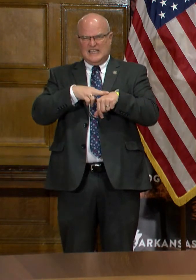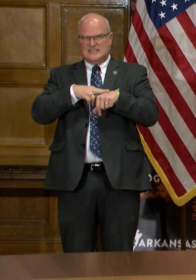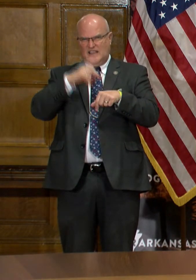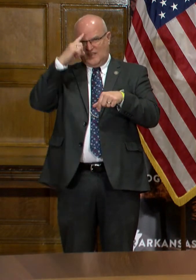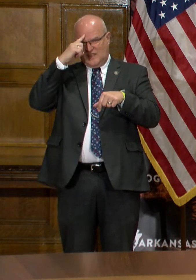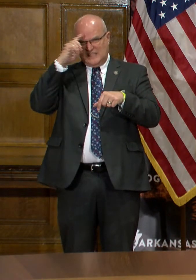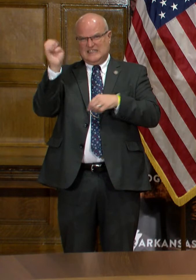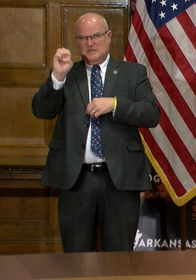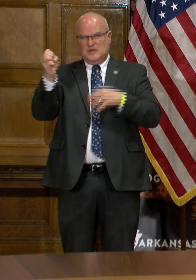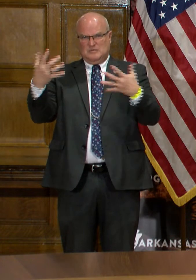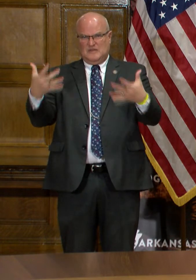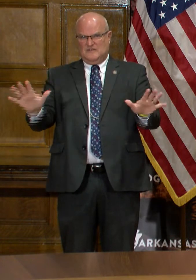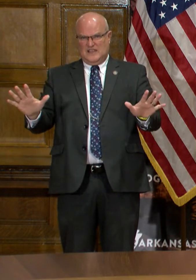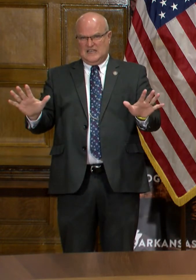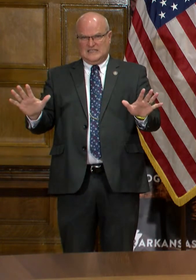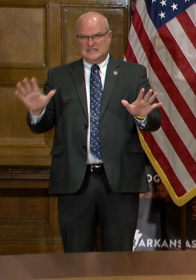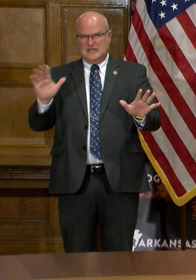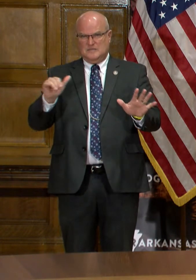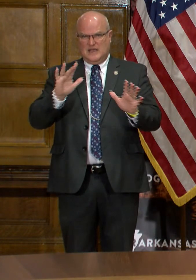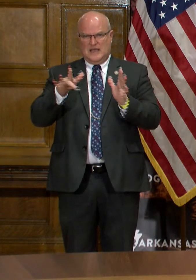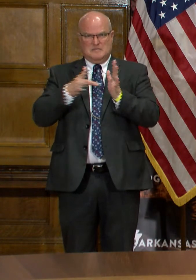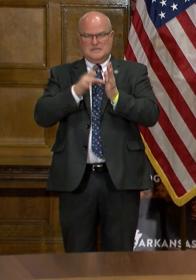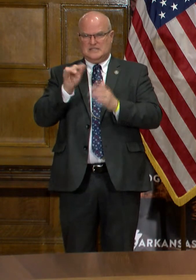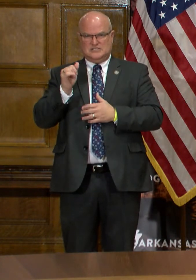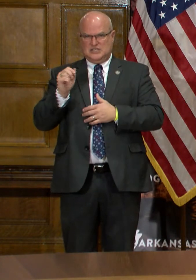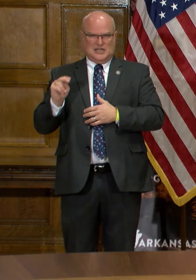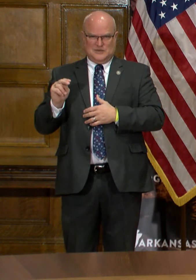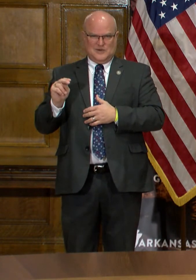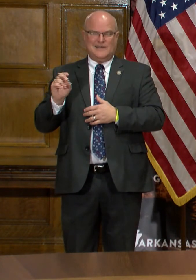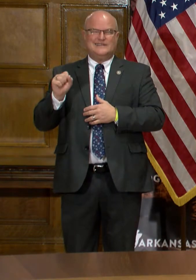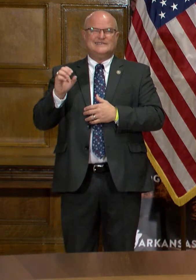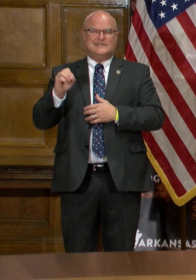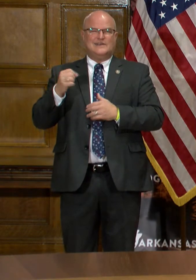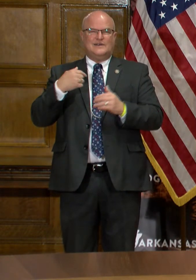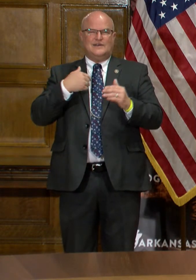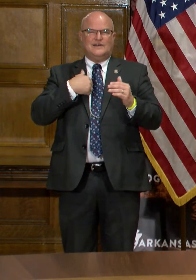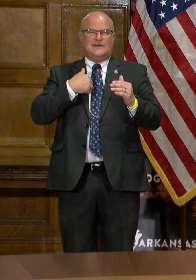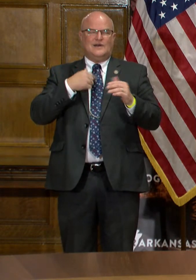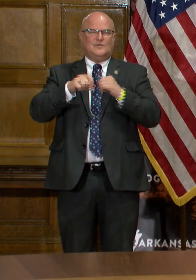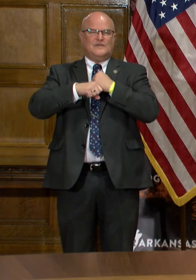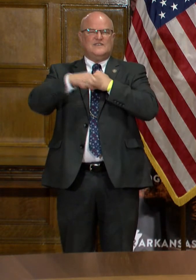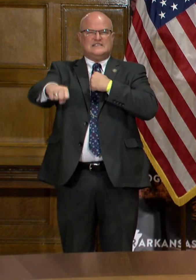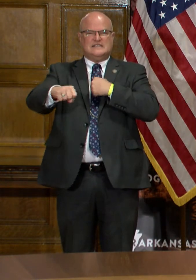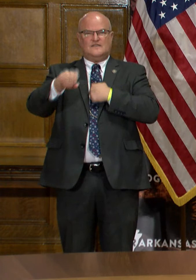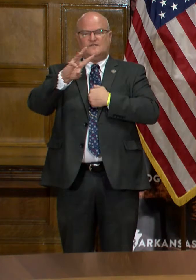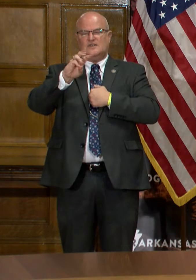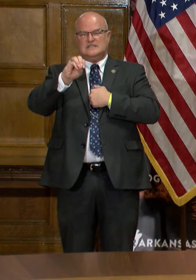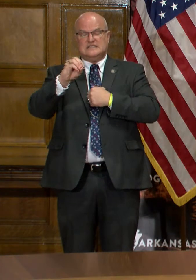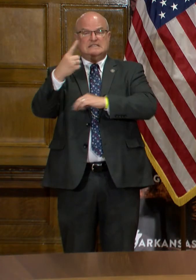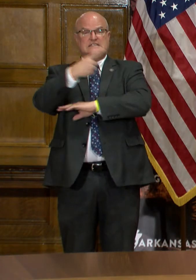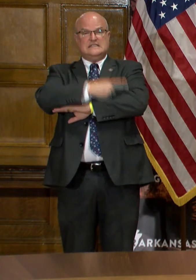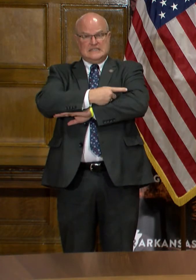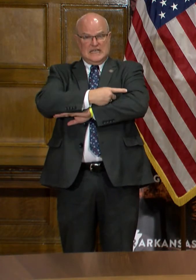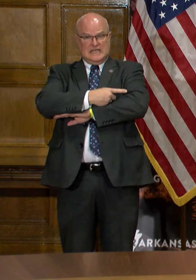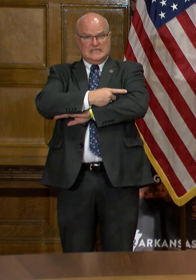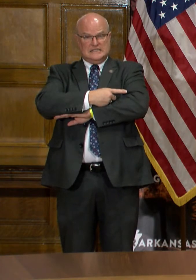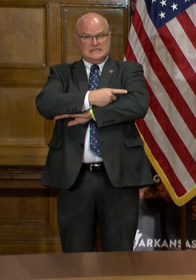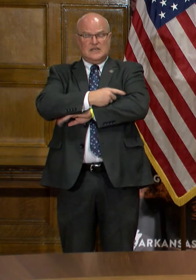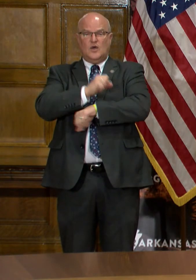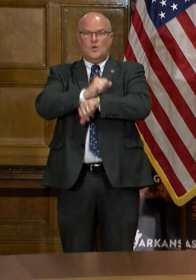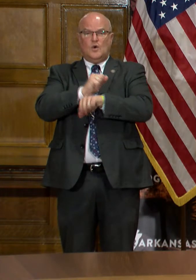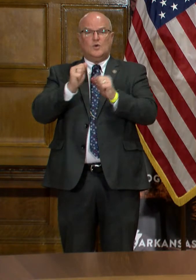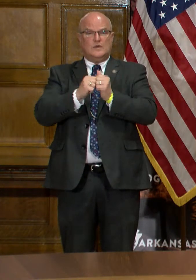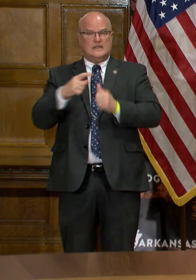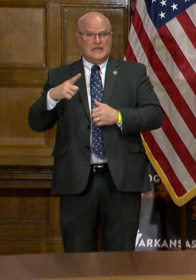we'll be out of the emergency by mid-January. And so we've extended this for 60 days. We will work